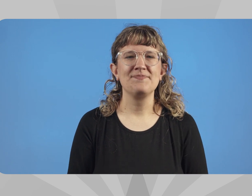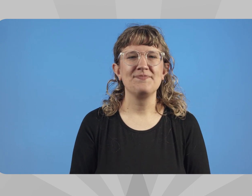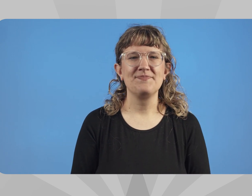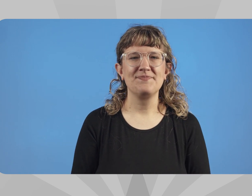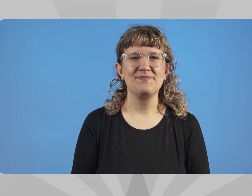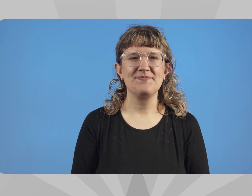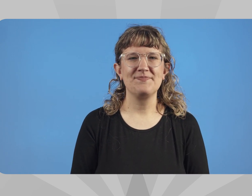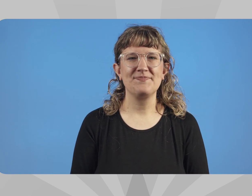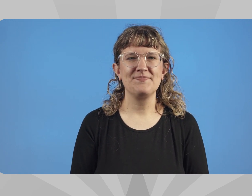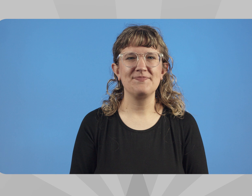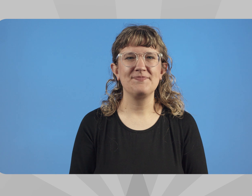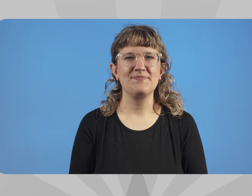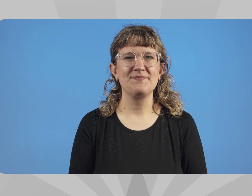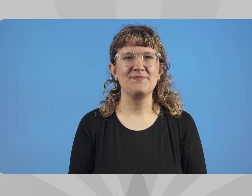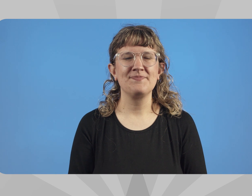www.sandovalforaz.com.